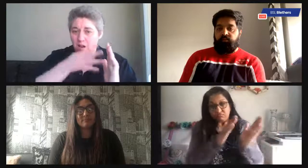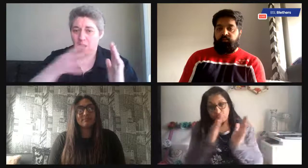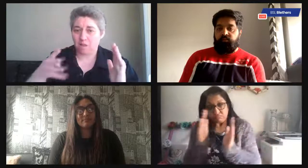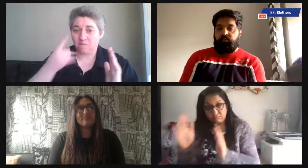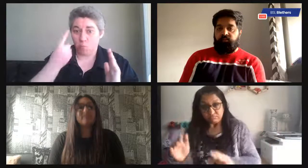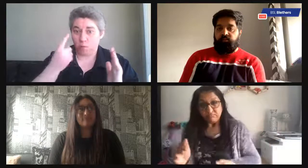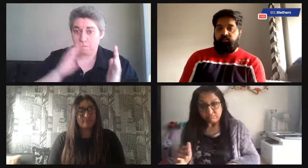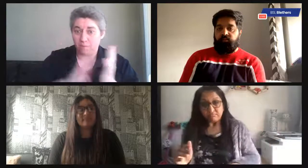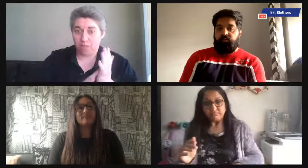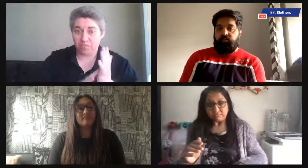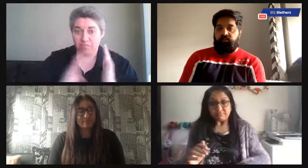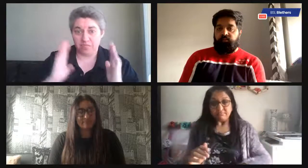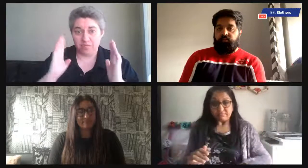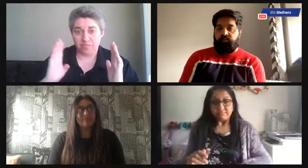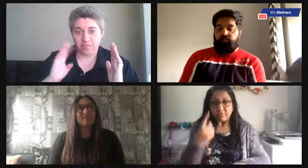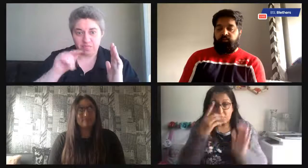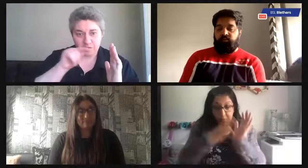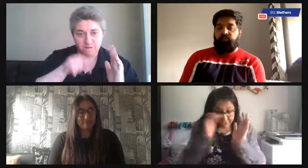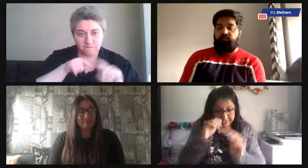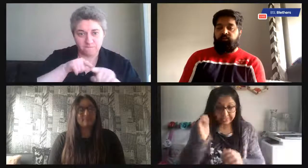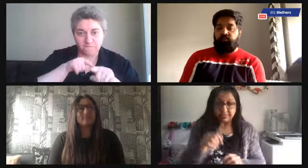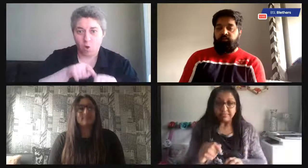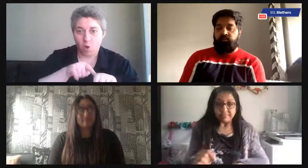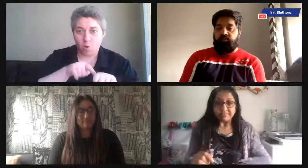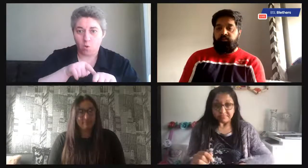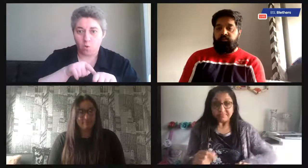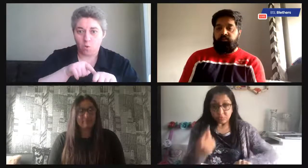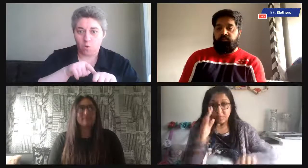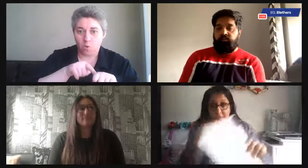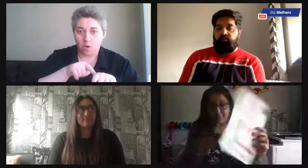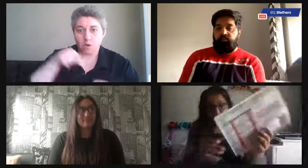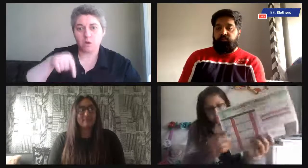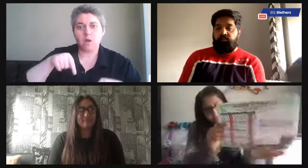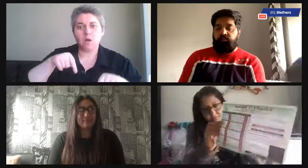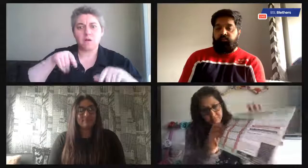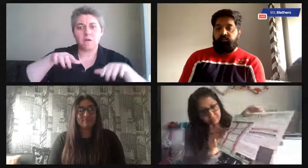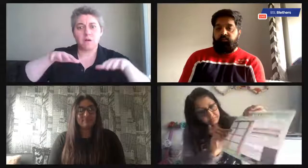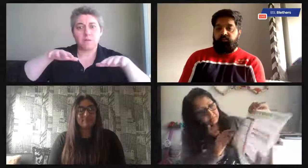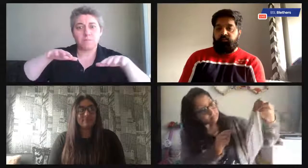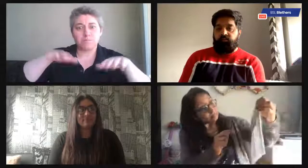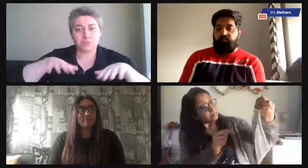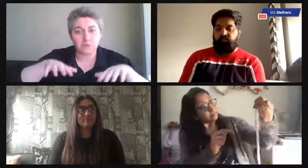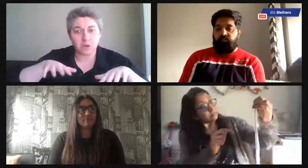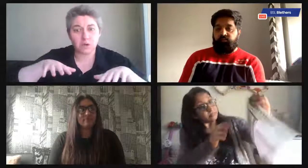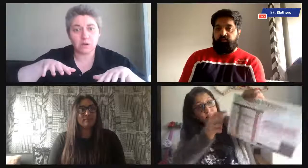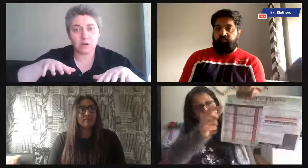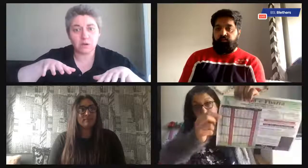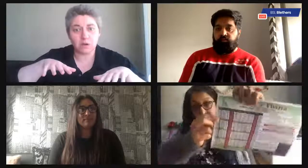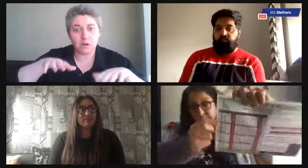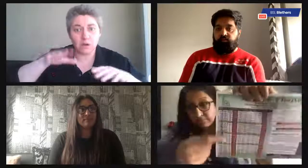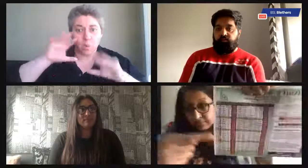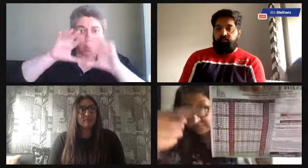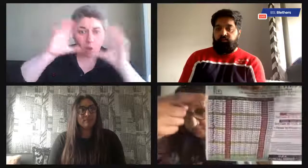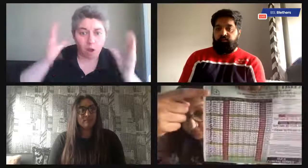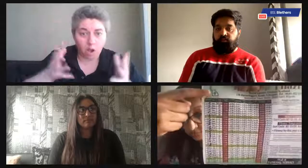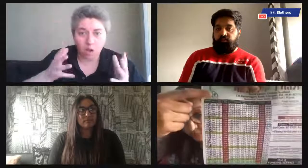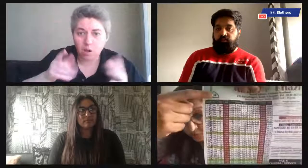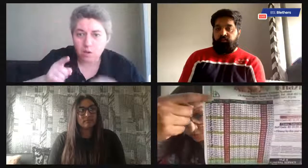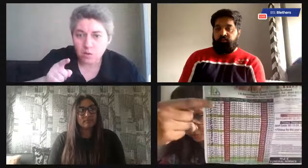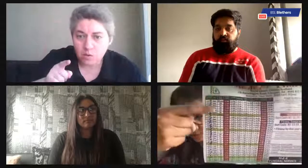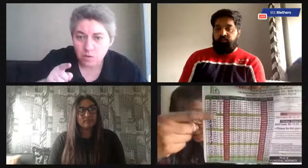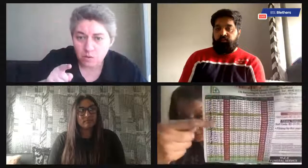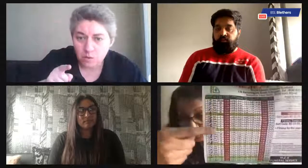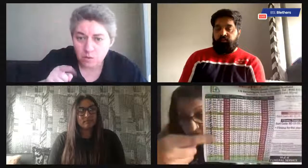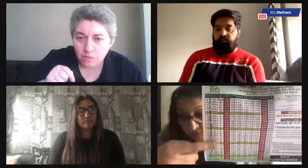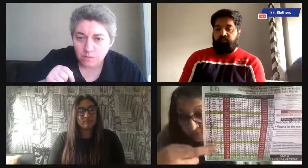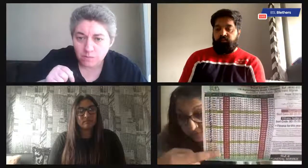So we have all the dates and it tells us for that whole month what times exactly we can